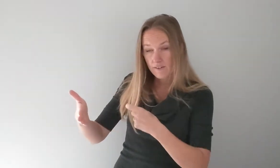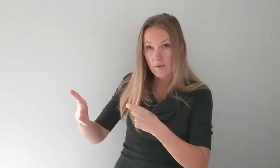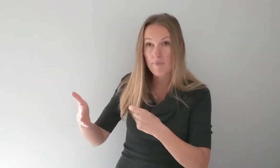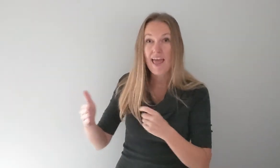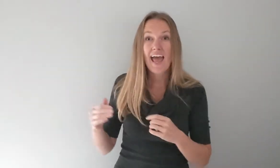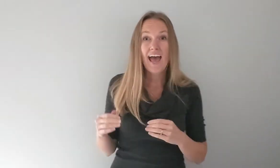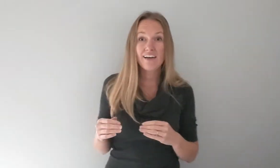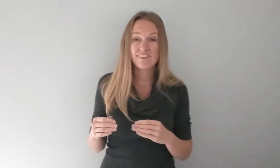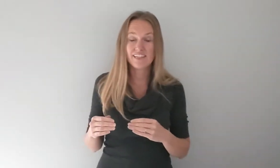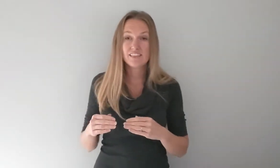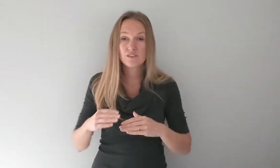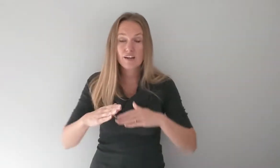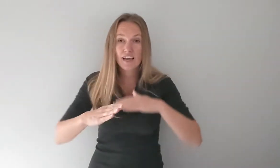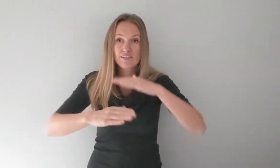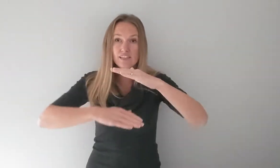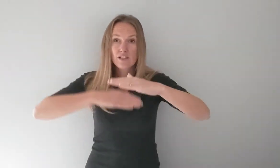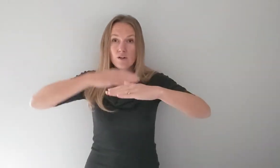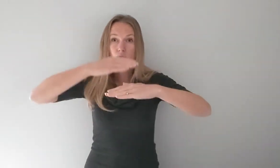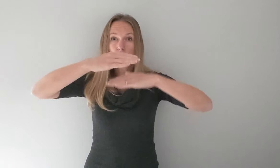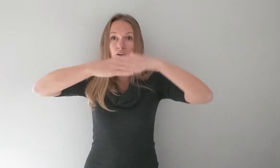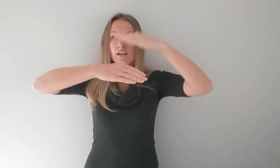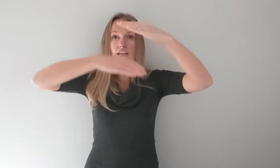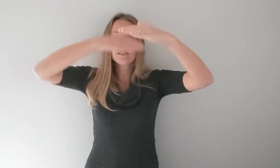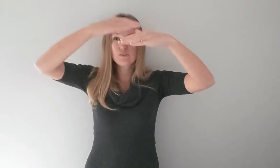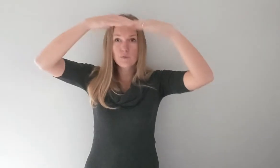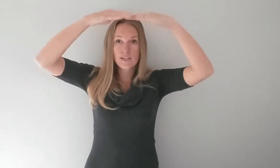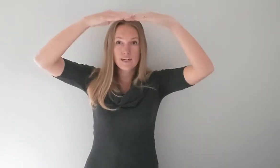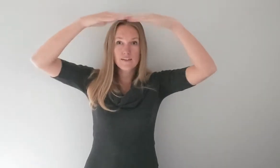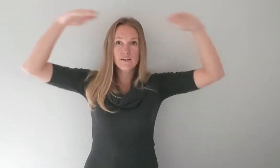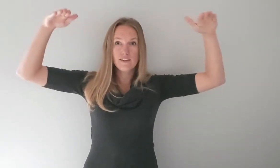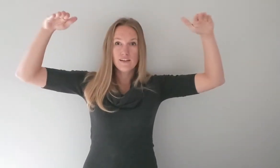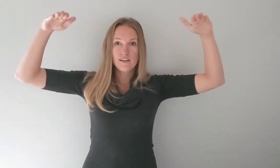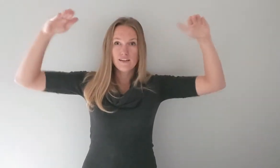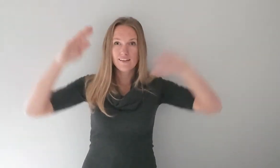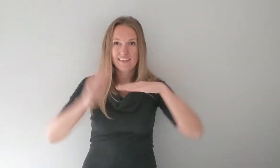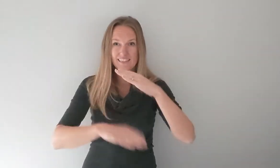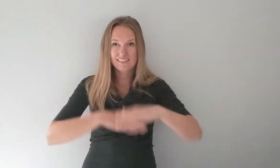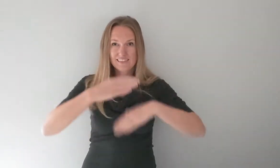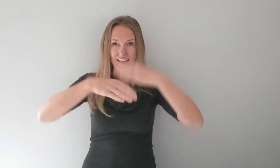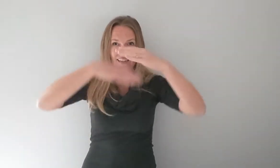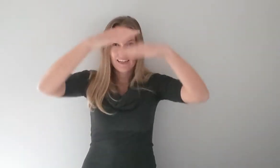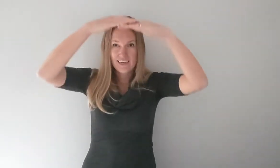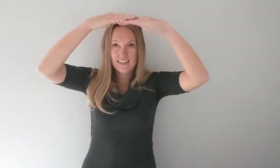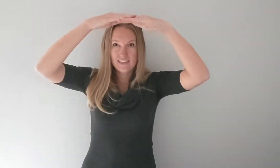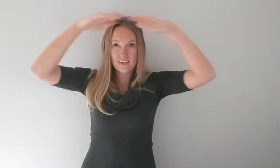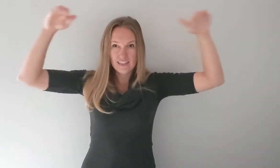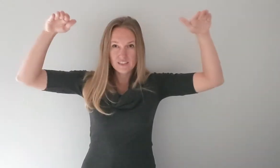from heaven. So for heaven, roll your hands over one another like this. Okay, and then you're kind of